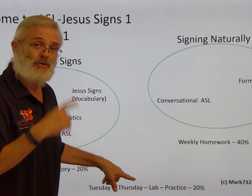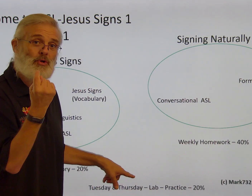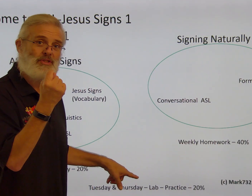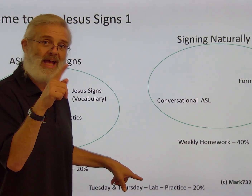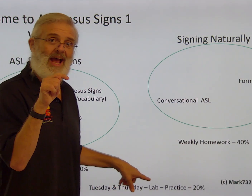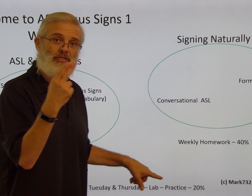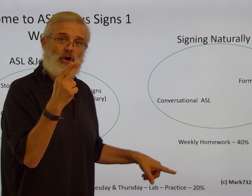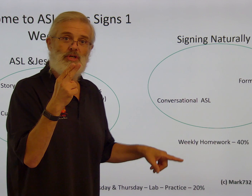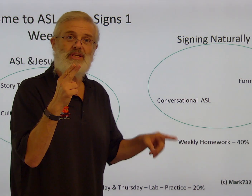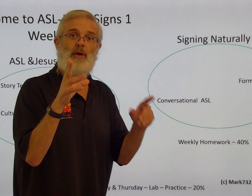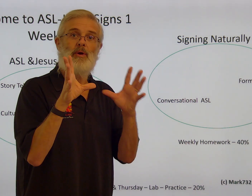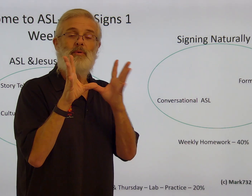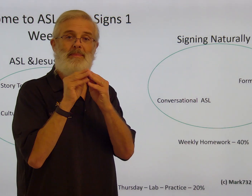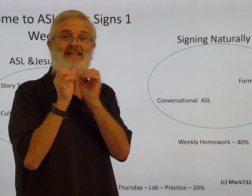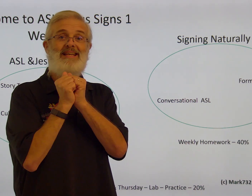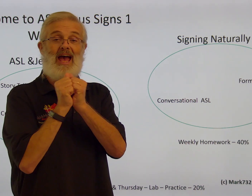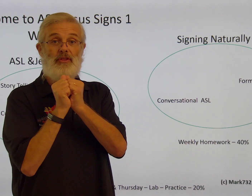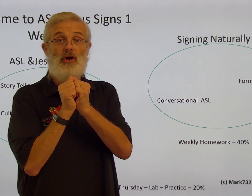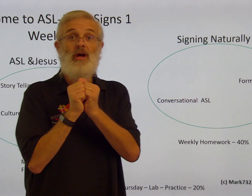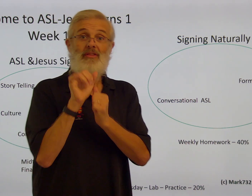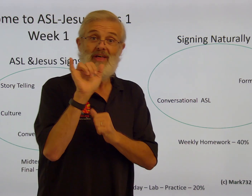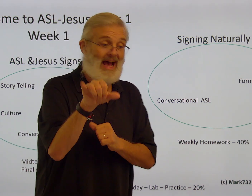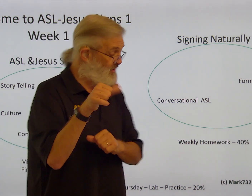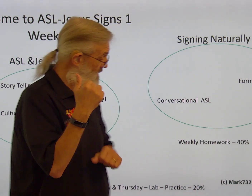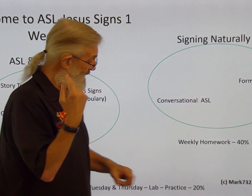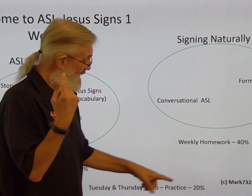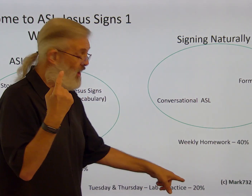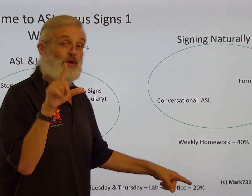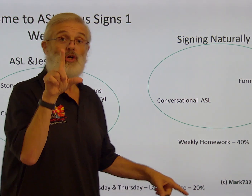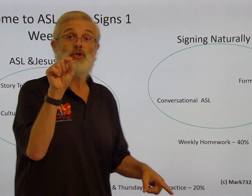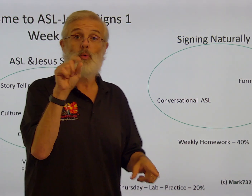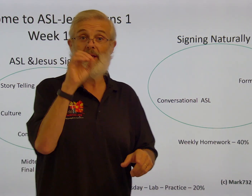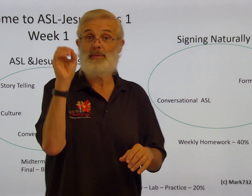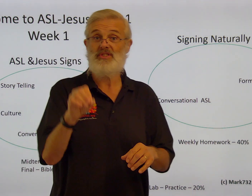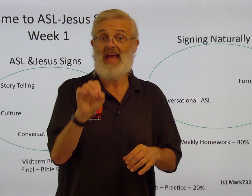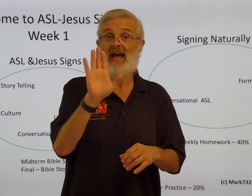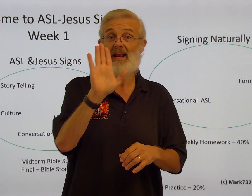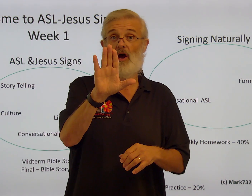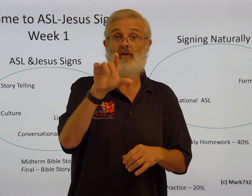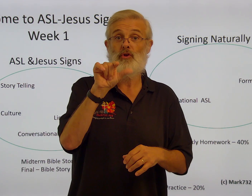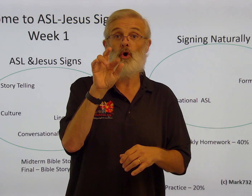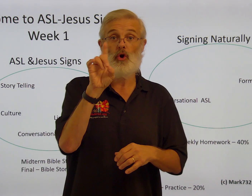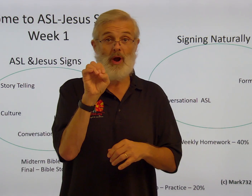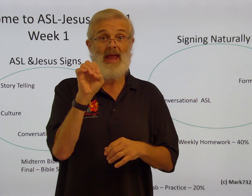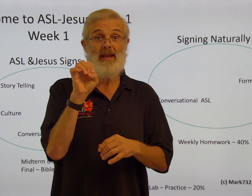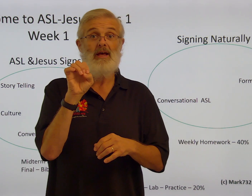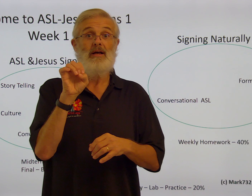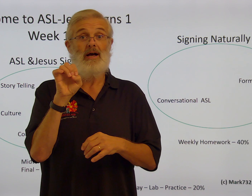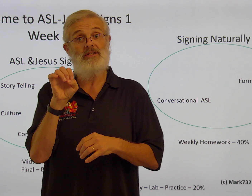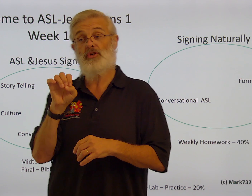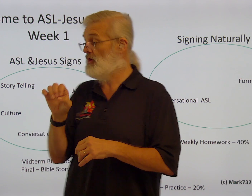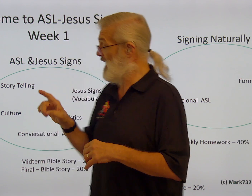Tuesday and Thursday when we meet together, that's going to be another 20% of your grade. So you're going to